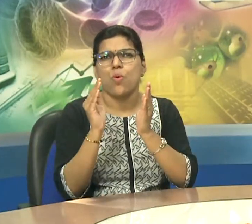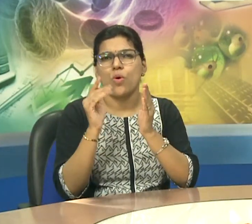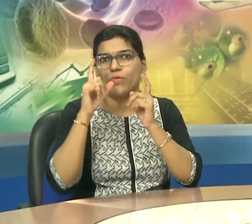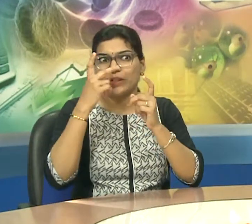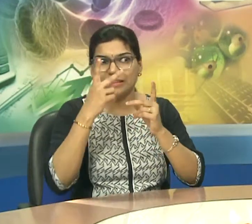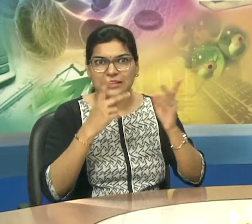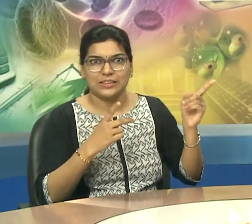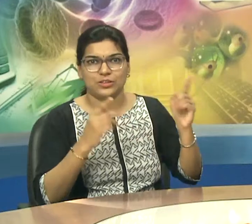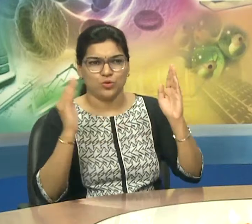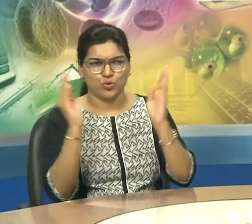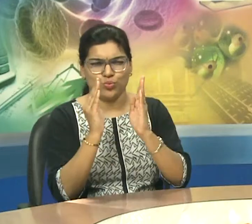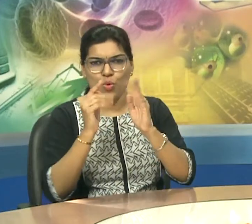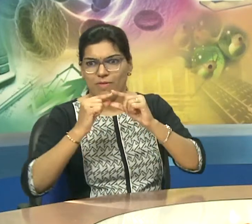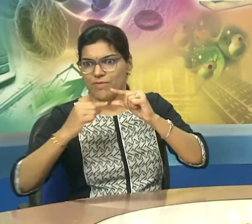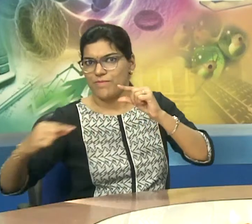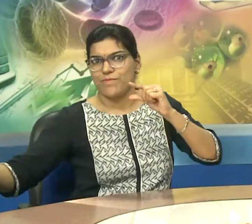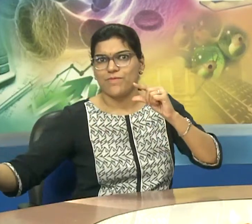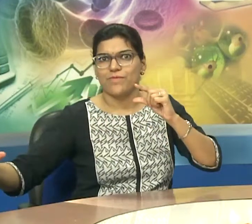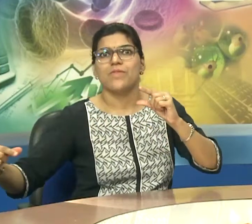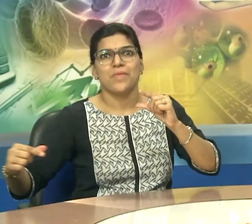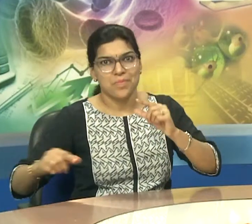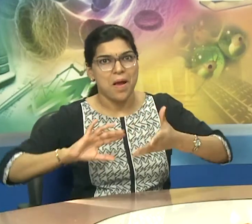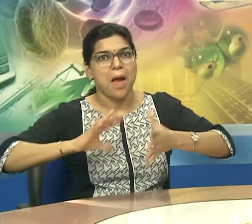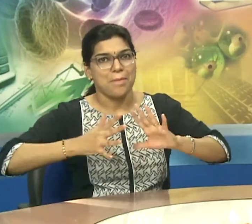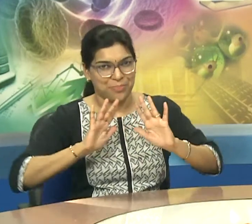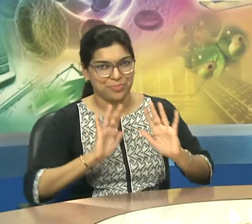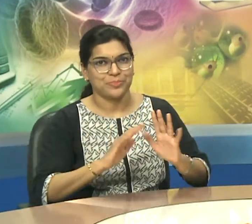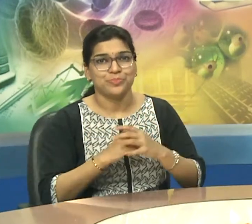long green tail,